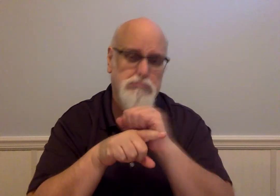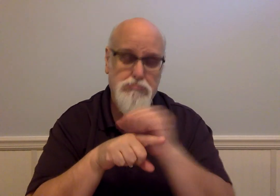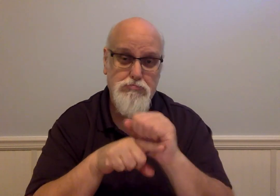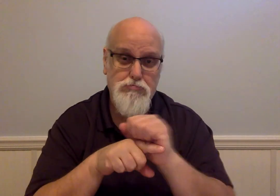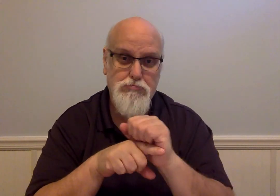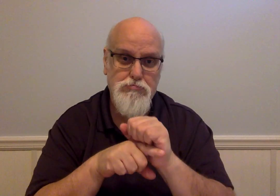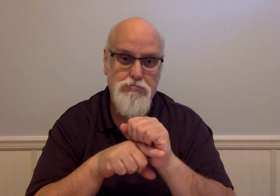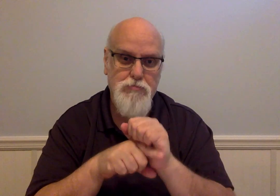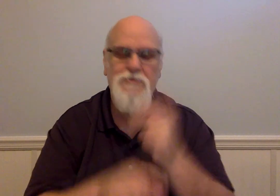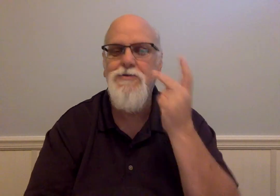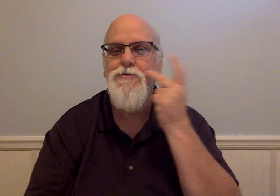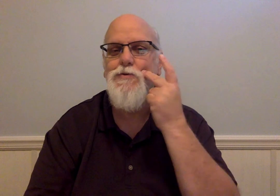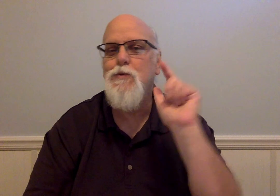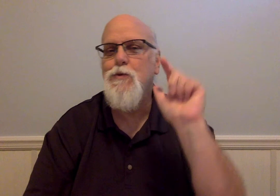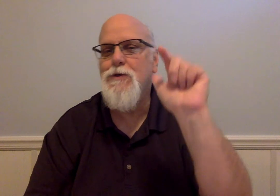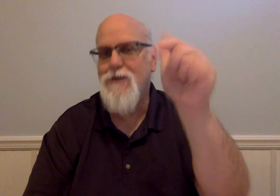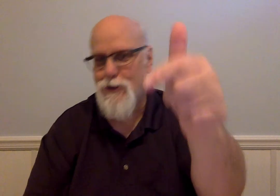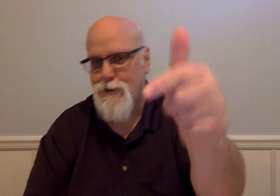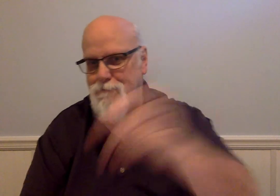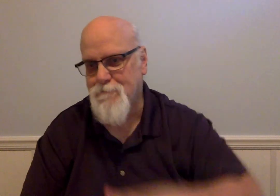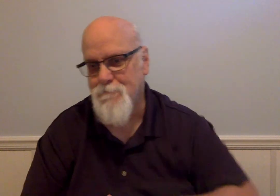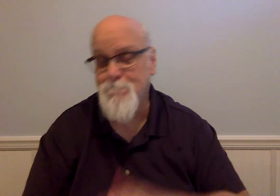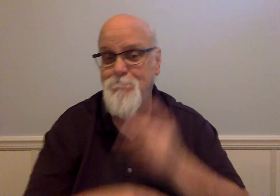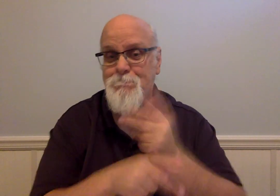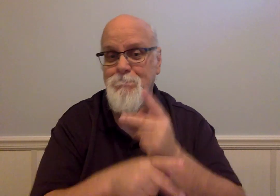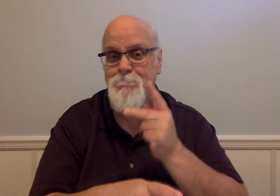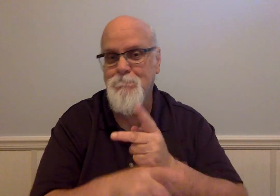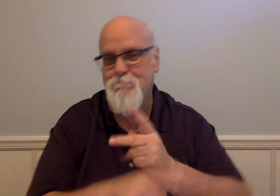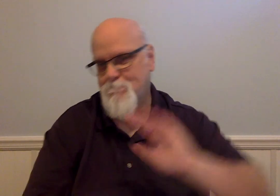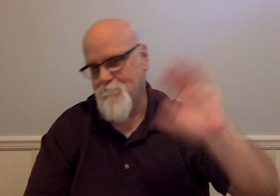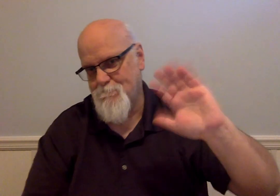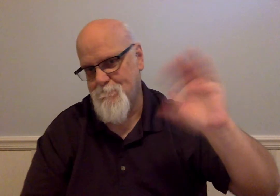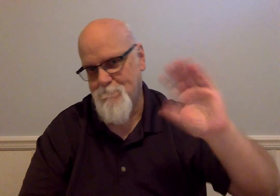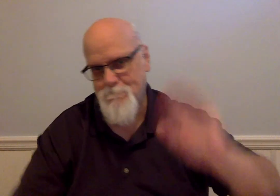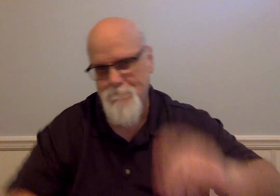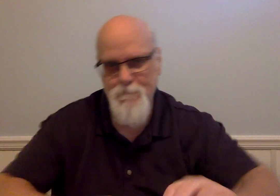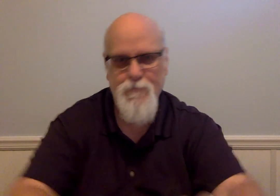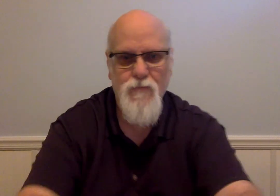ahead and start practicing, and I will see you later. Take care. Bye.